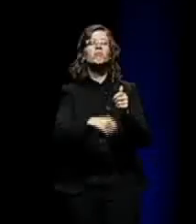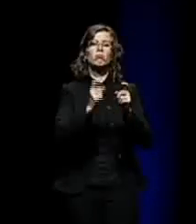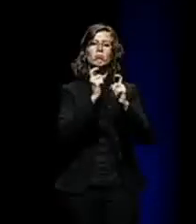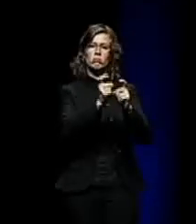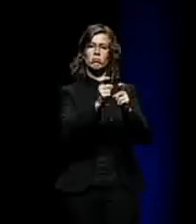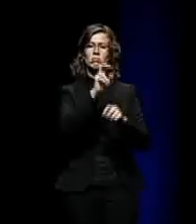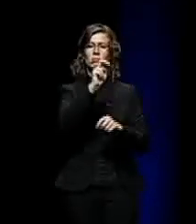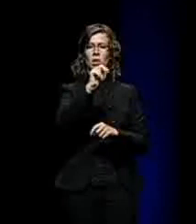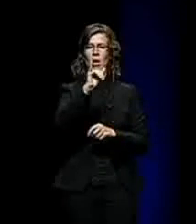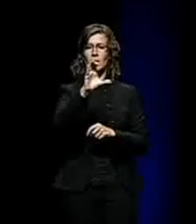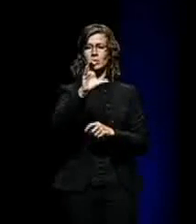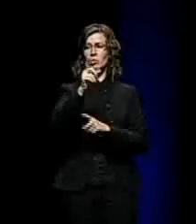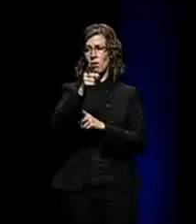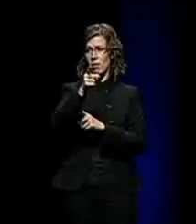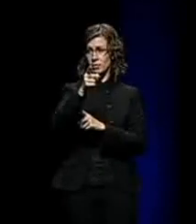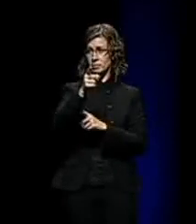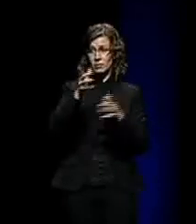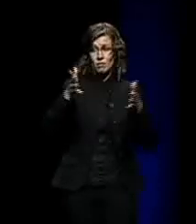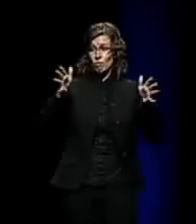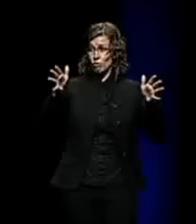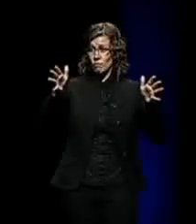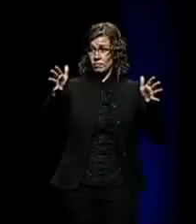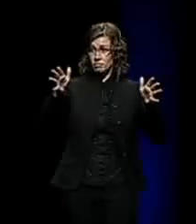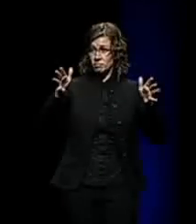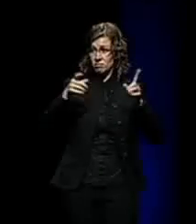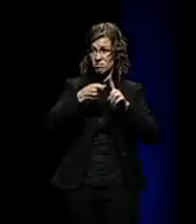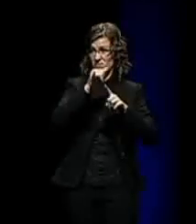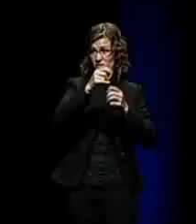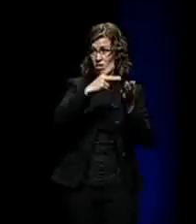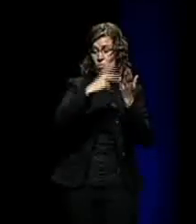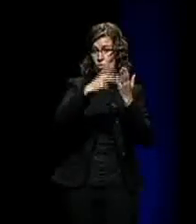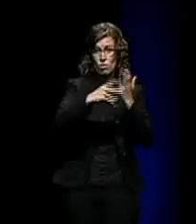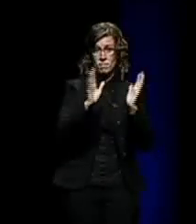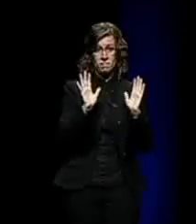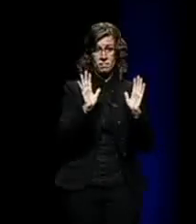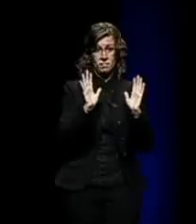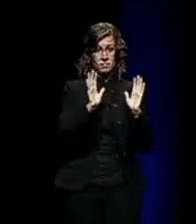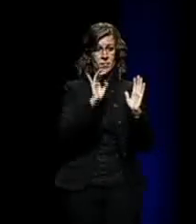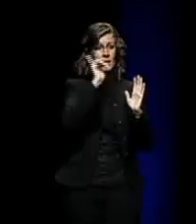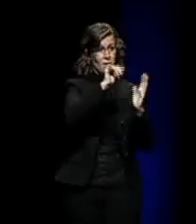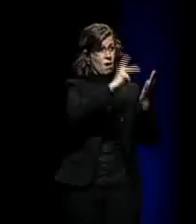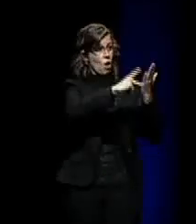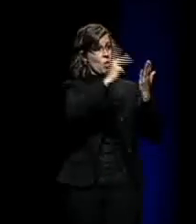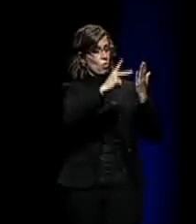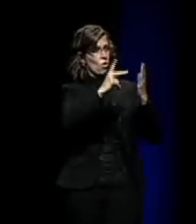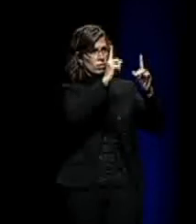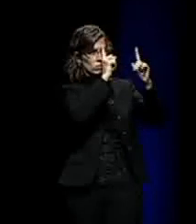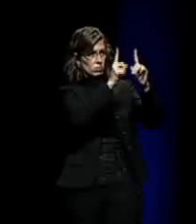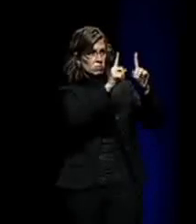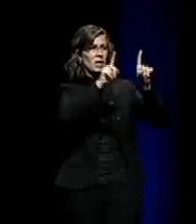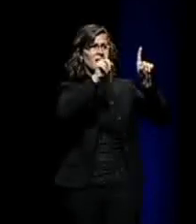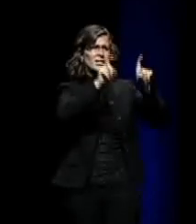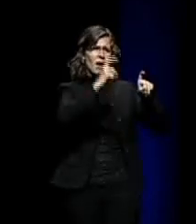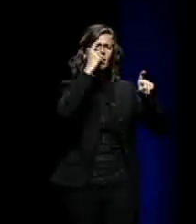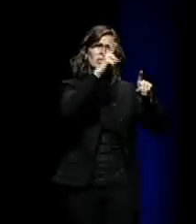only credential you get from that program. Because that program is designed to test you for a certain level of knowledge and skill and ability.